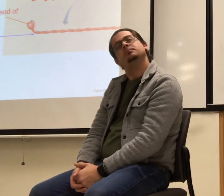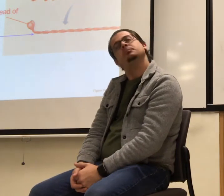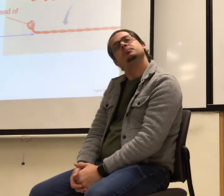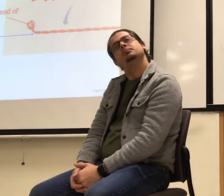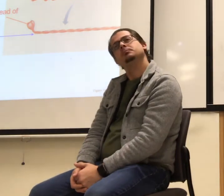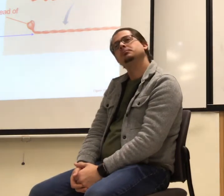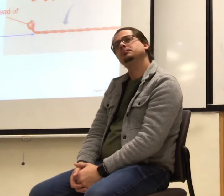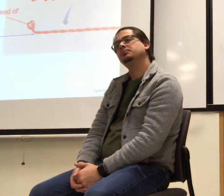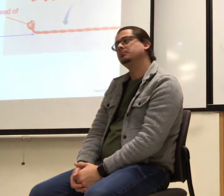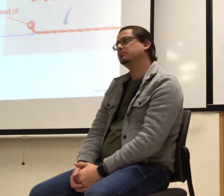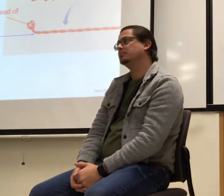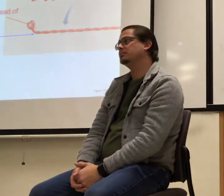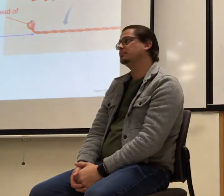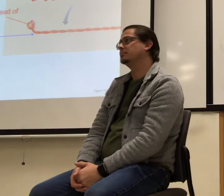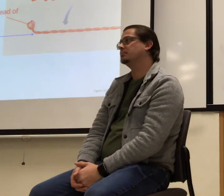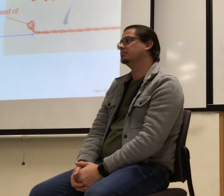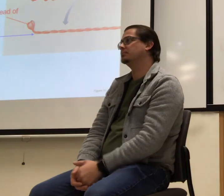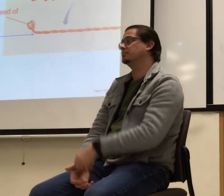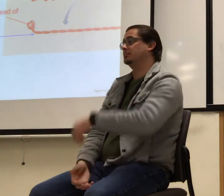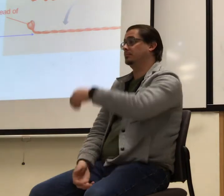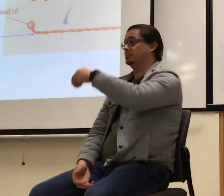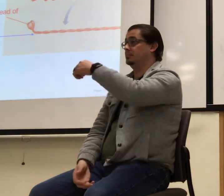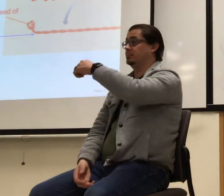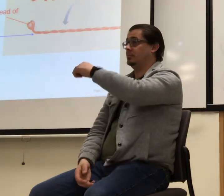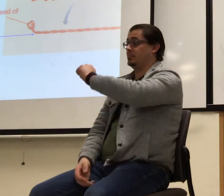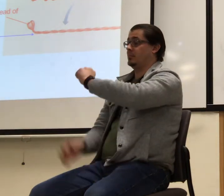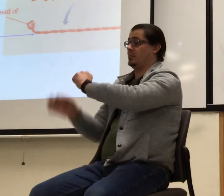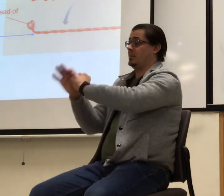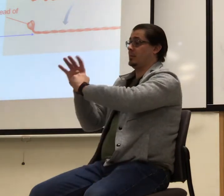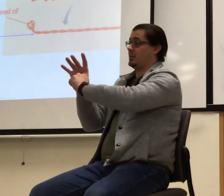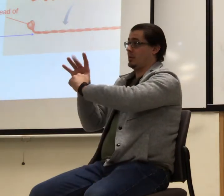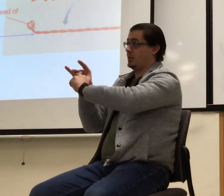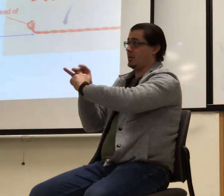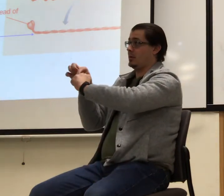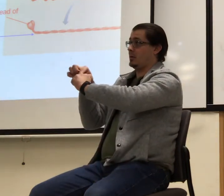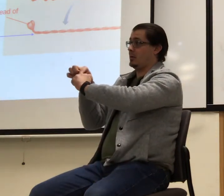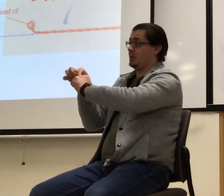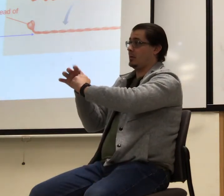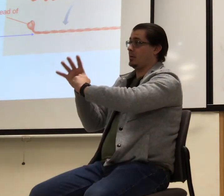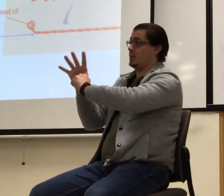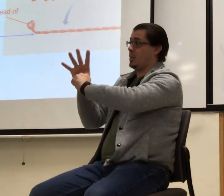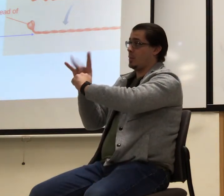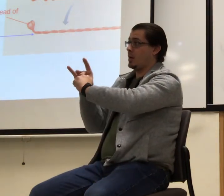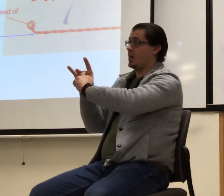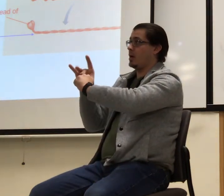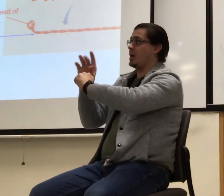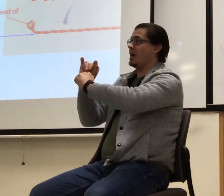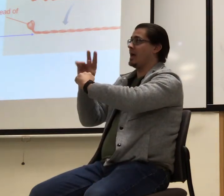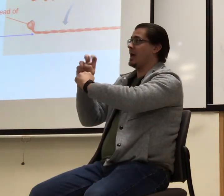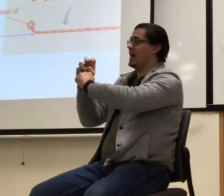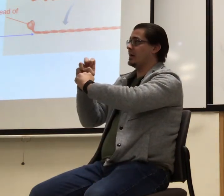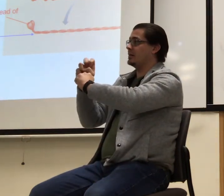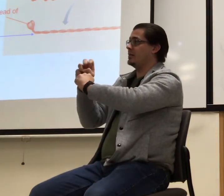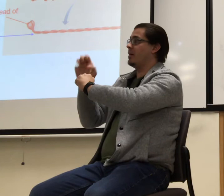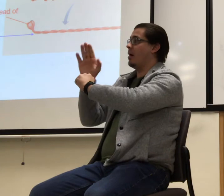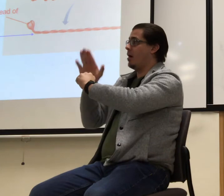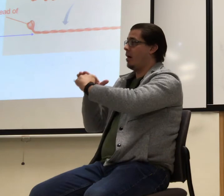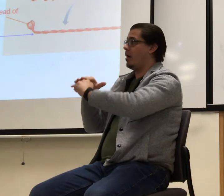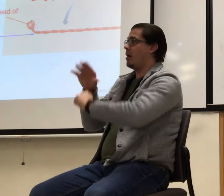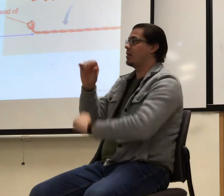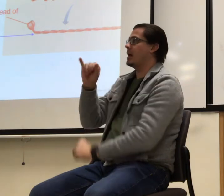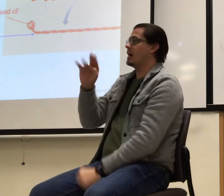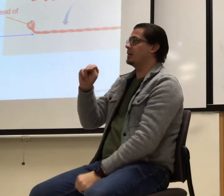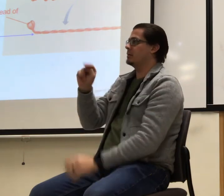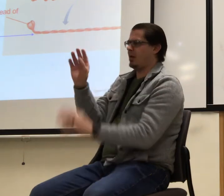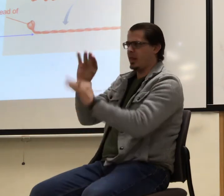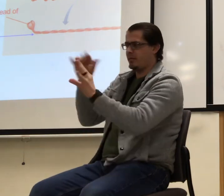I want to say right there is where you bind the active site on actin. Okay, so let me clarify. I